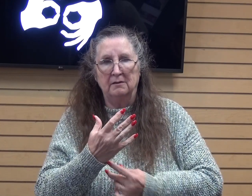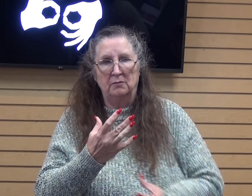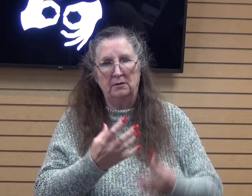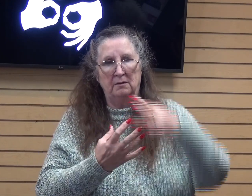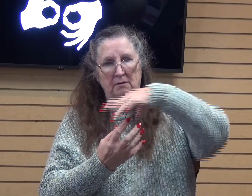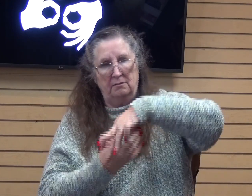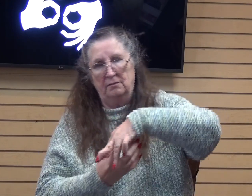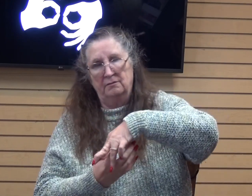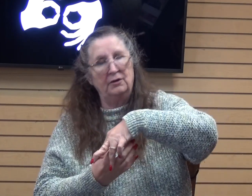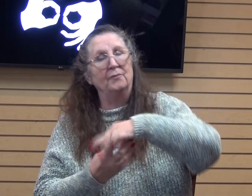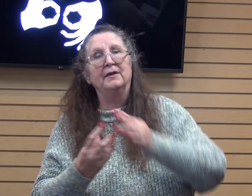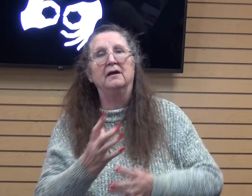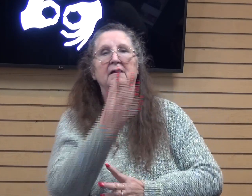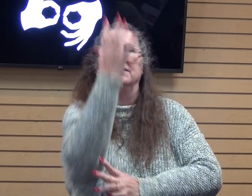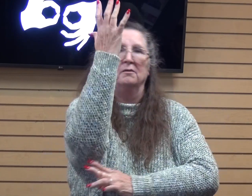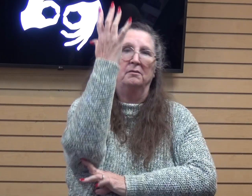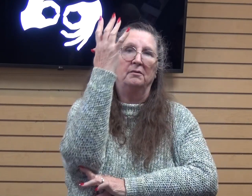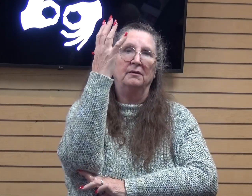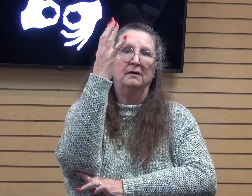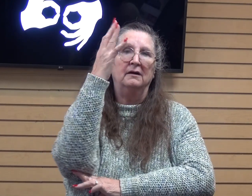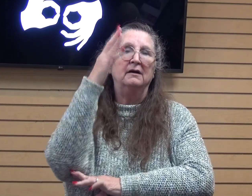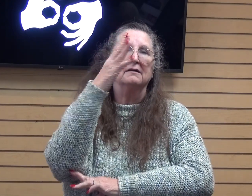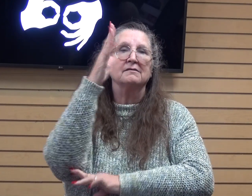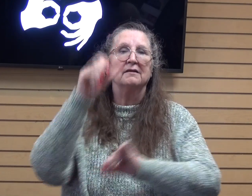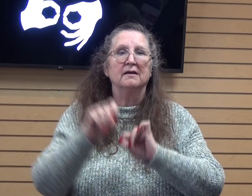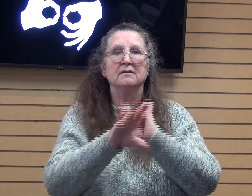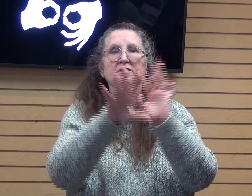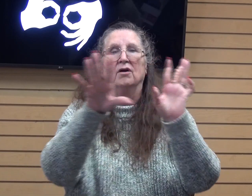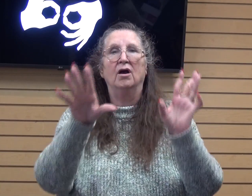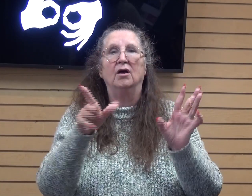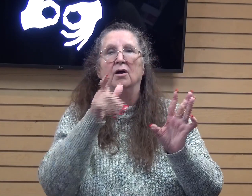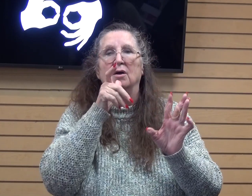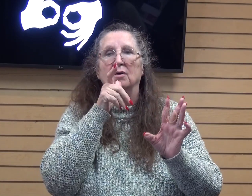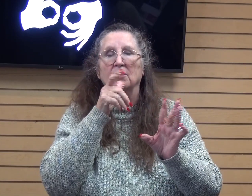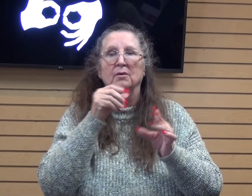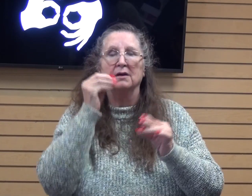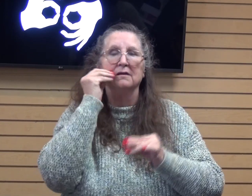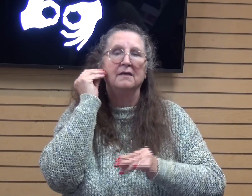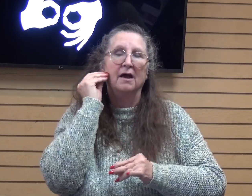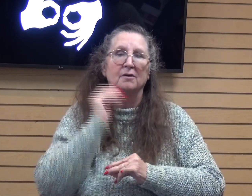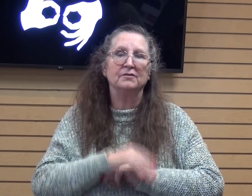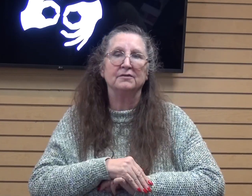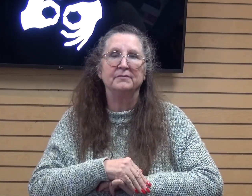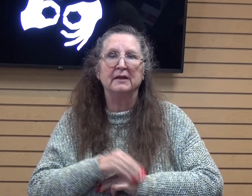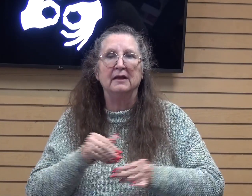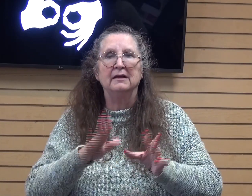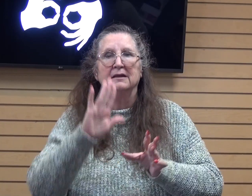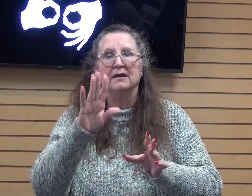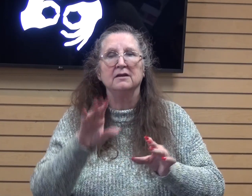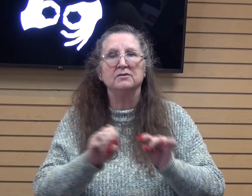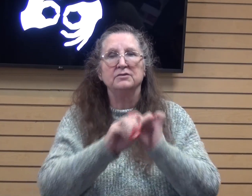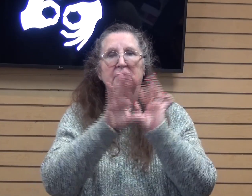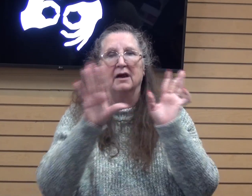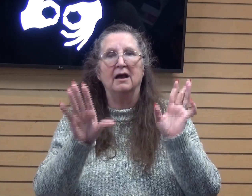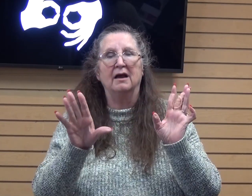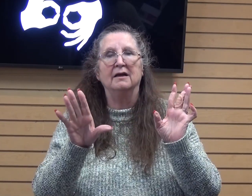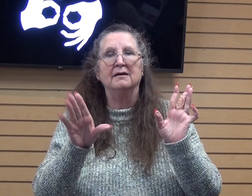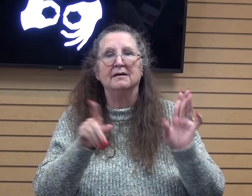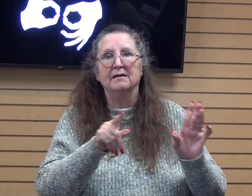lampstand, and it gives light to all who are in the house. Let your light shine before